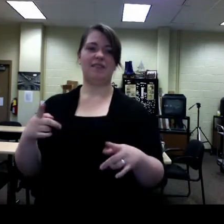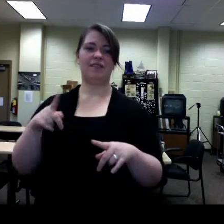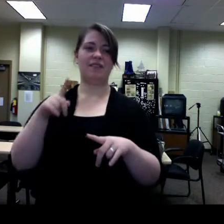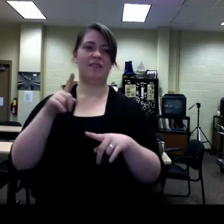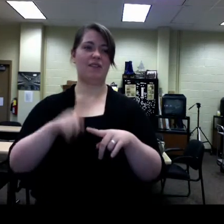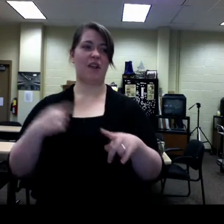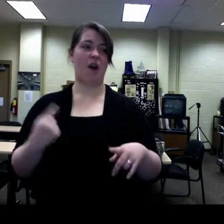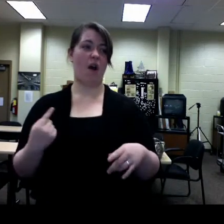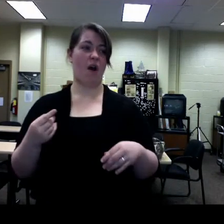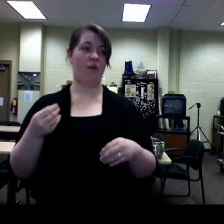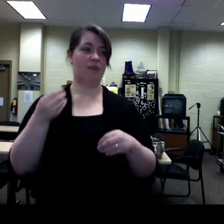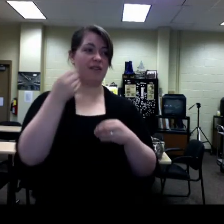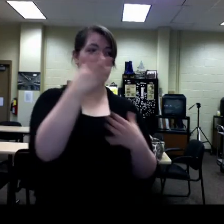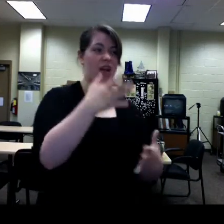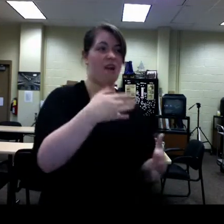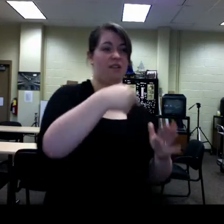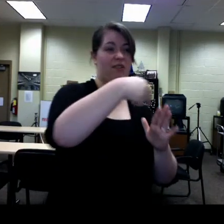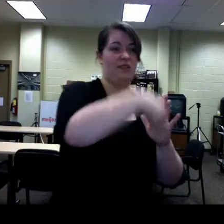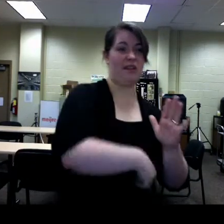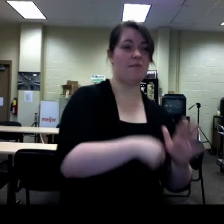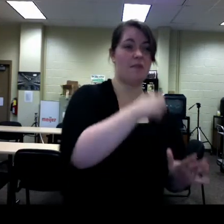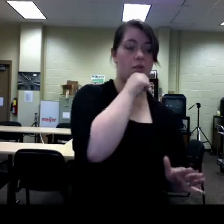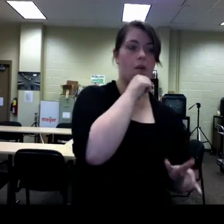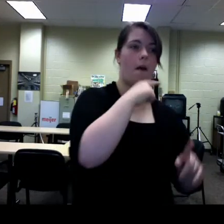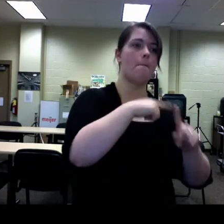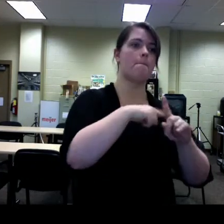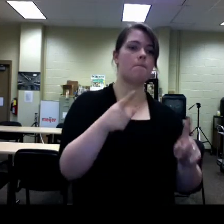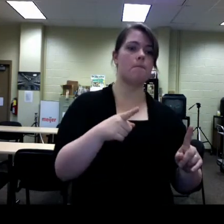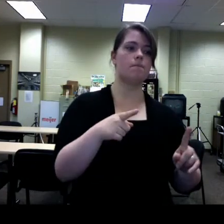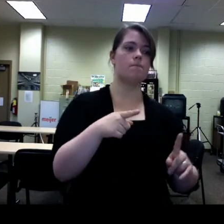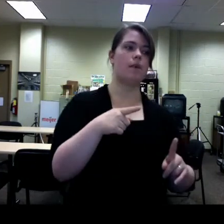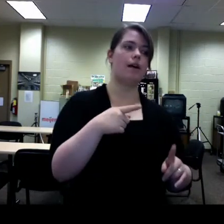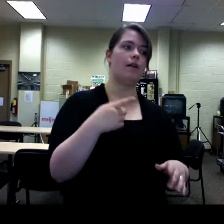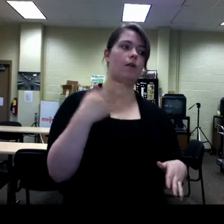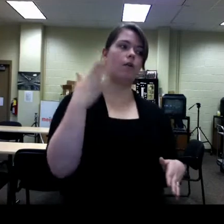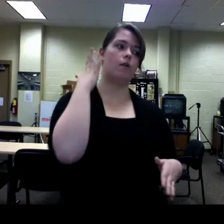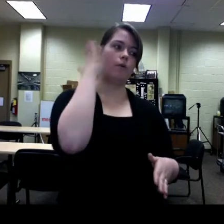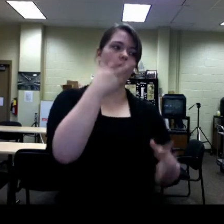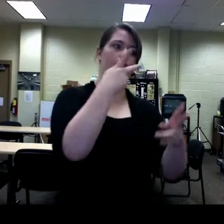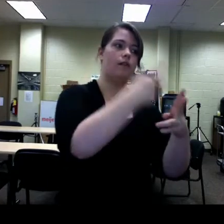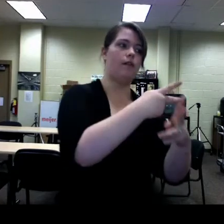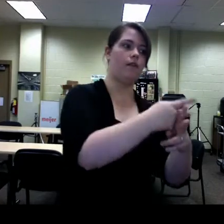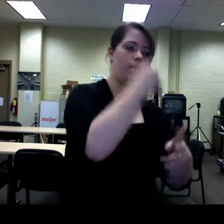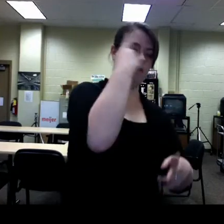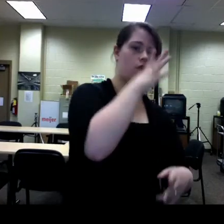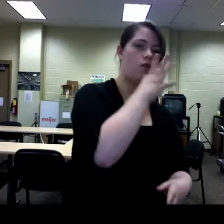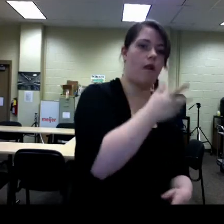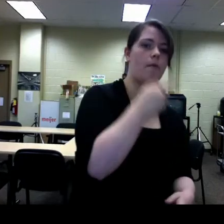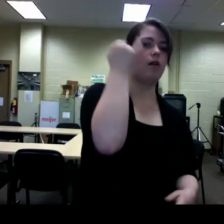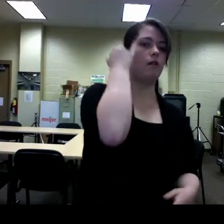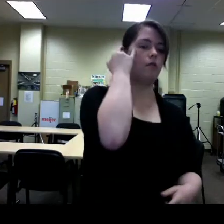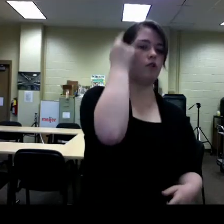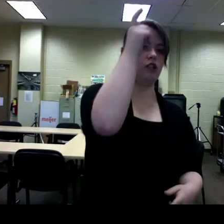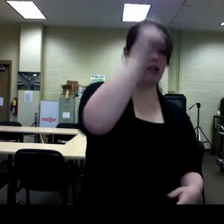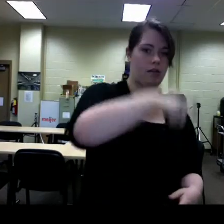she needs it. So we could have any one of these three, but then we can also start